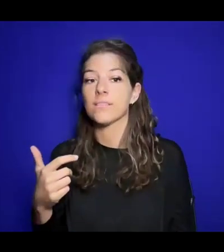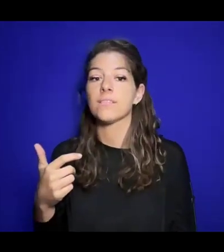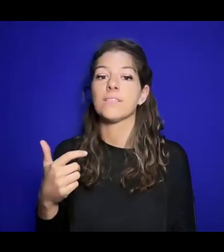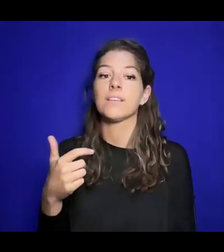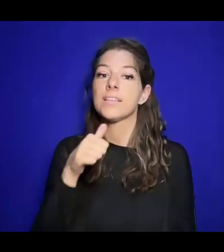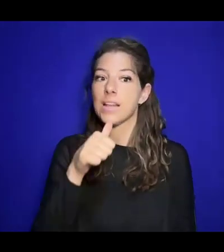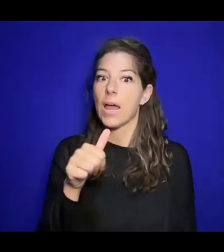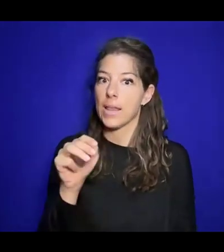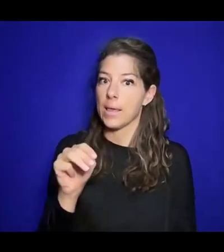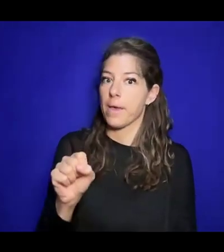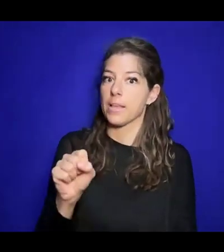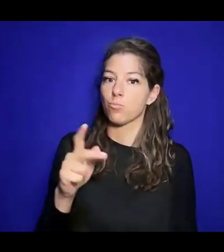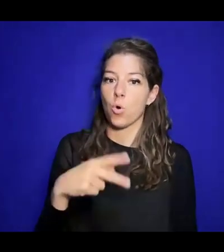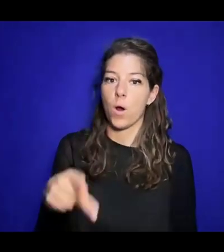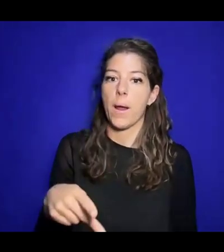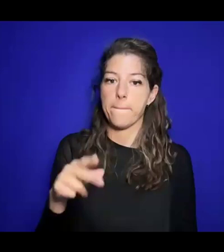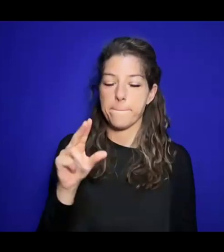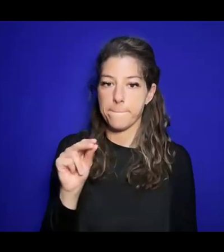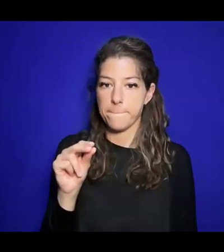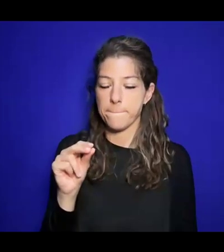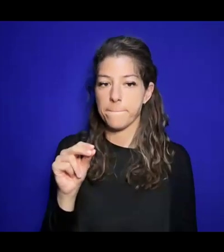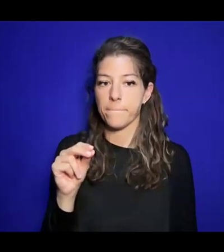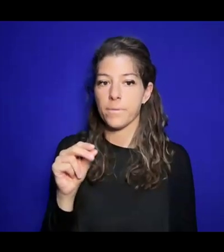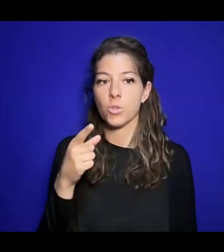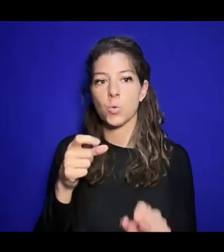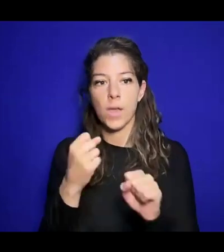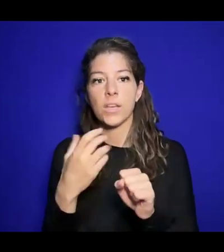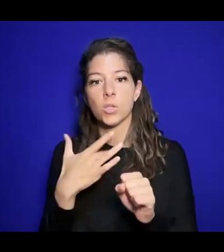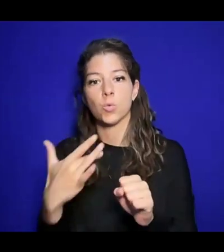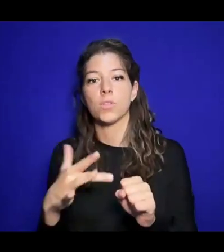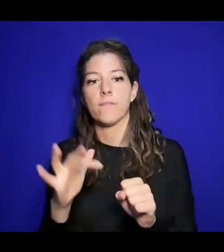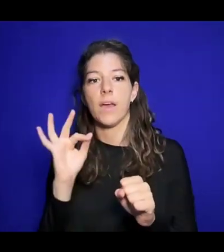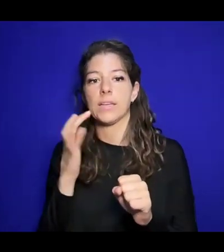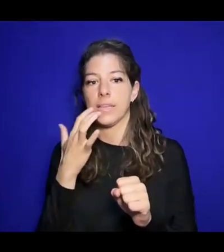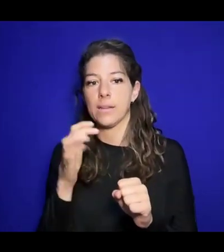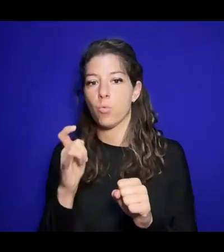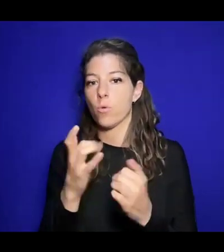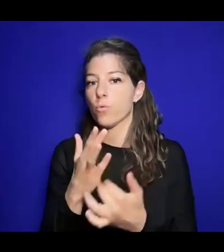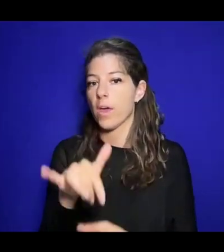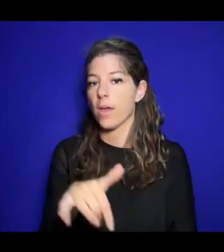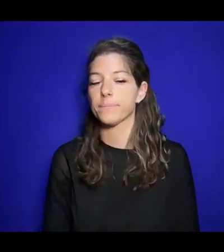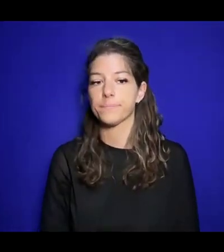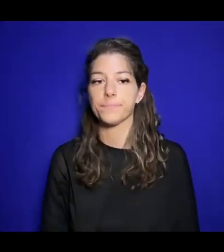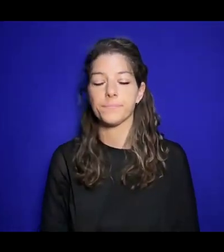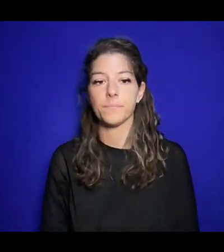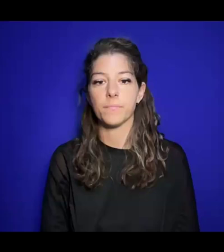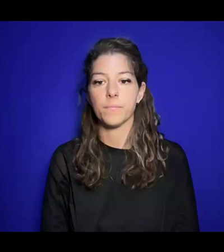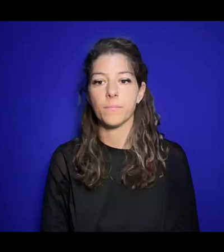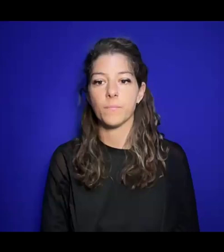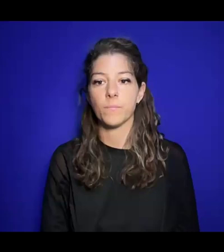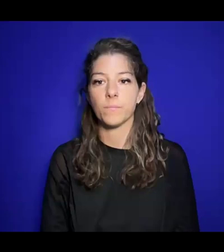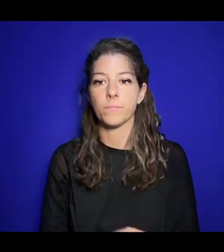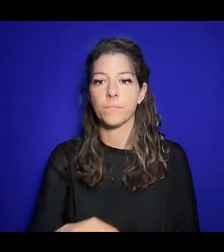an MS program per se, but you can usually find a heated pool through that. Here's a person who